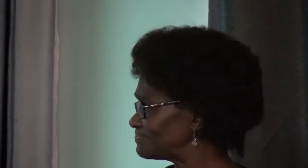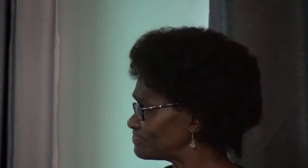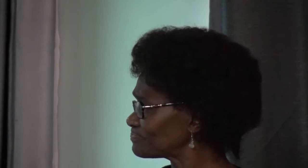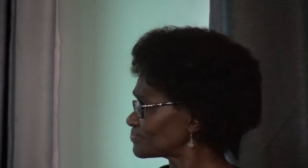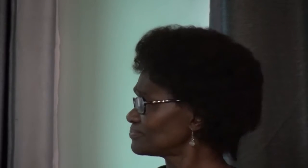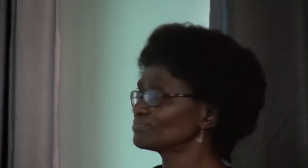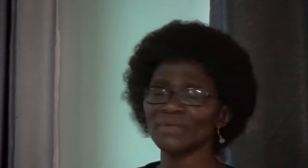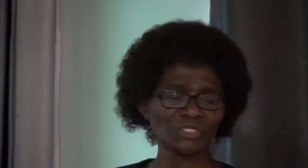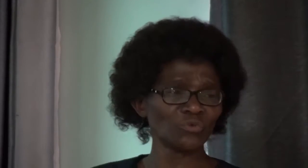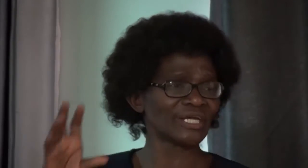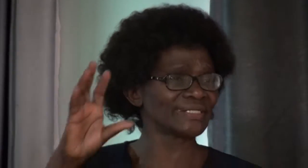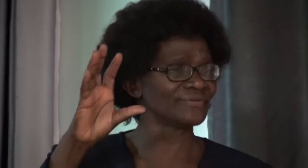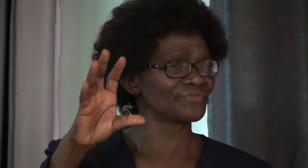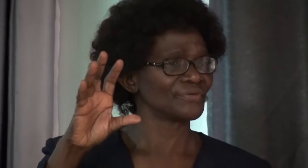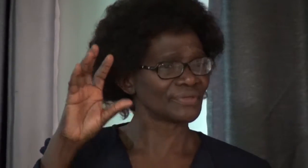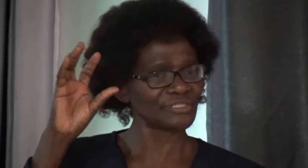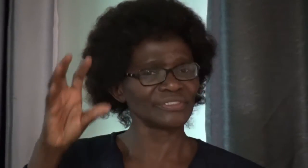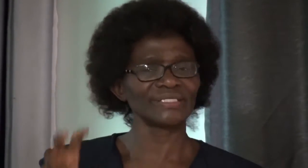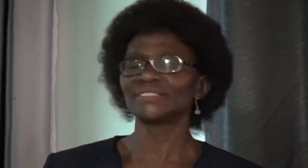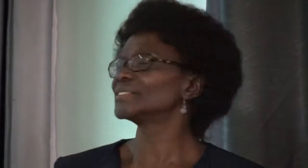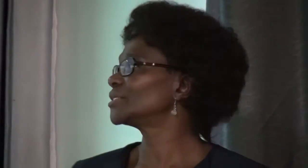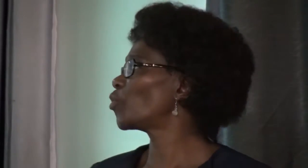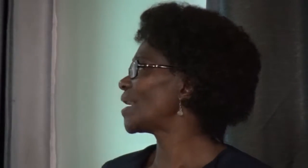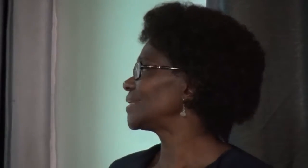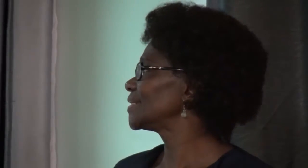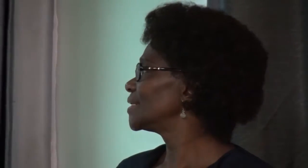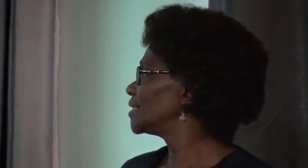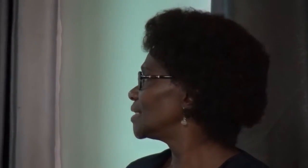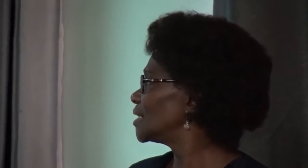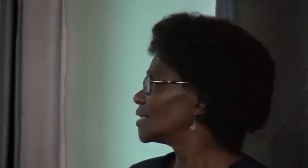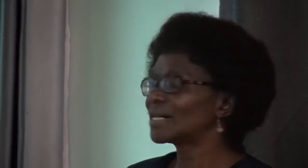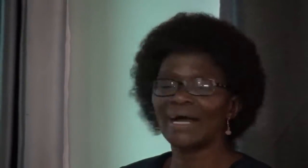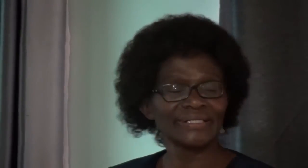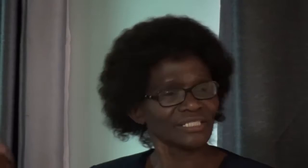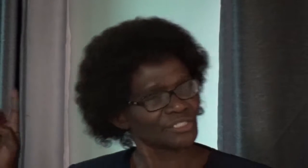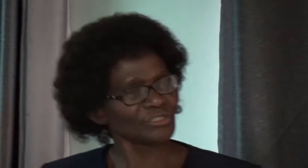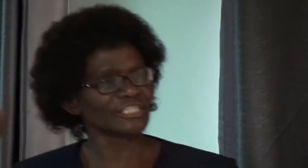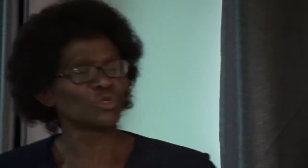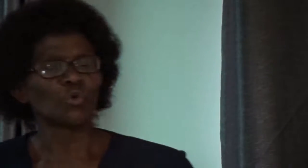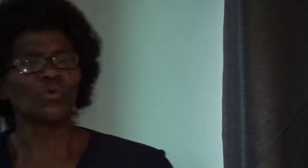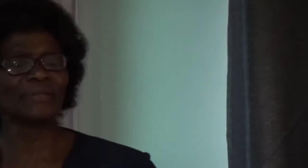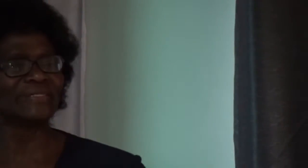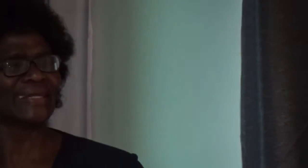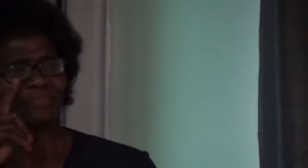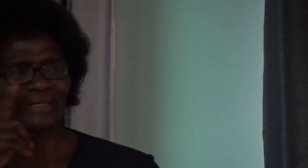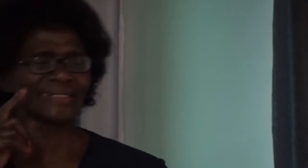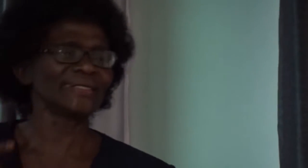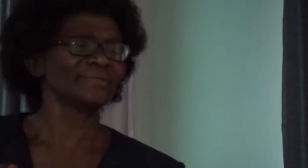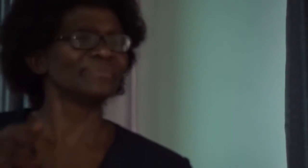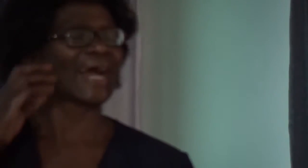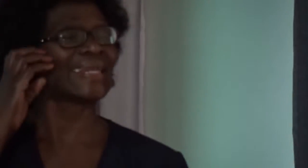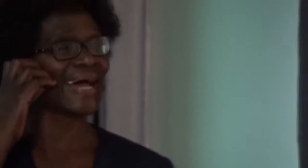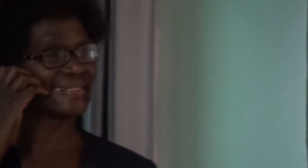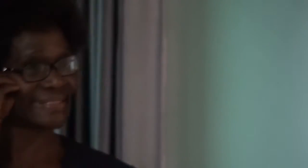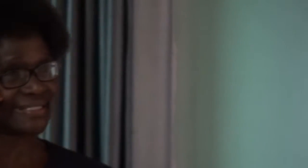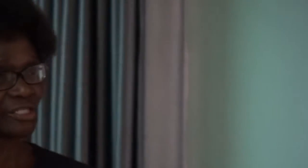assignments. So we shall give resources required. And these resources will be deliberately